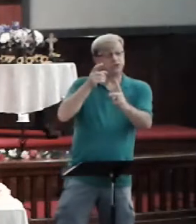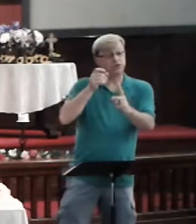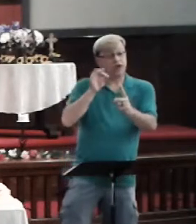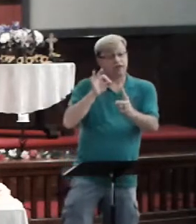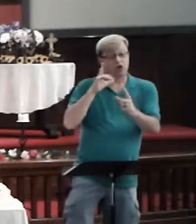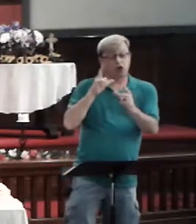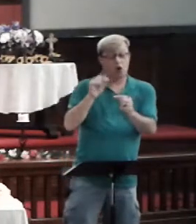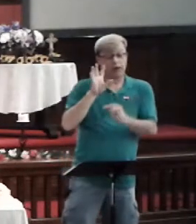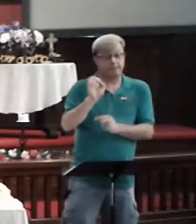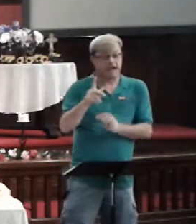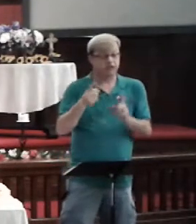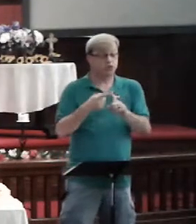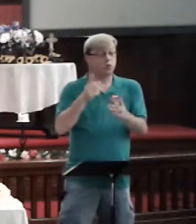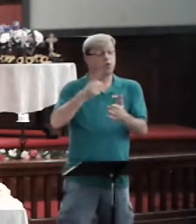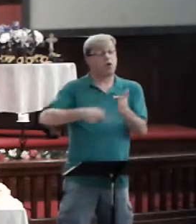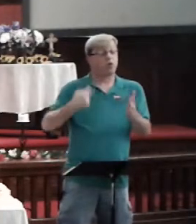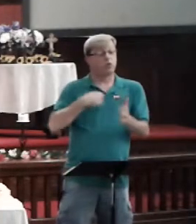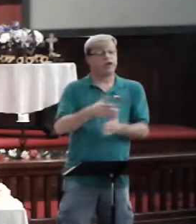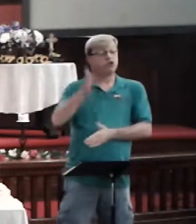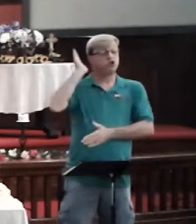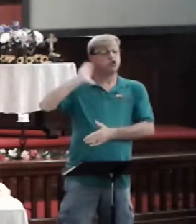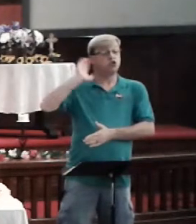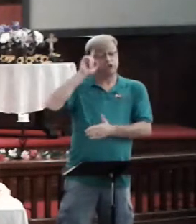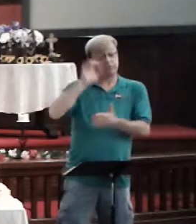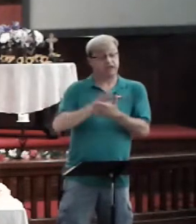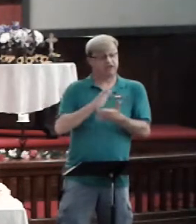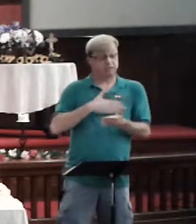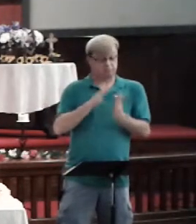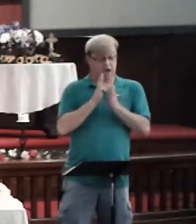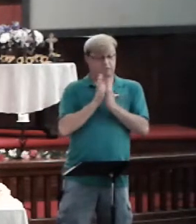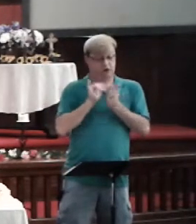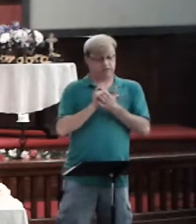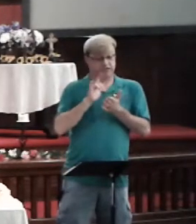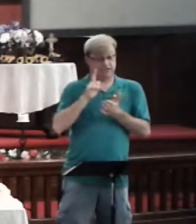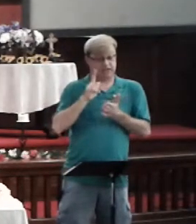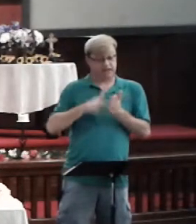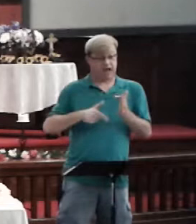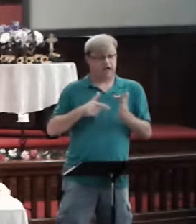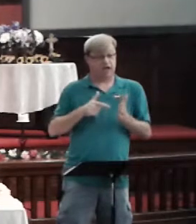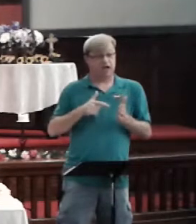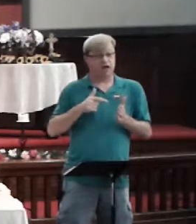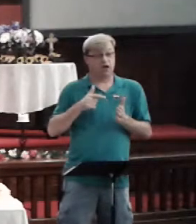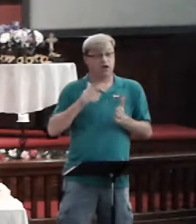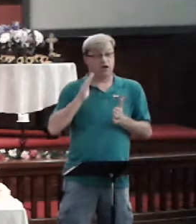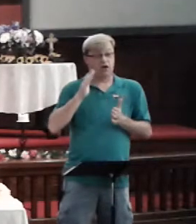we used to believe. And my prayer is that that is what will come forth.